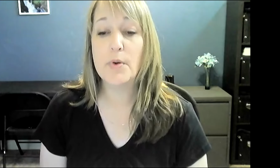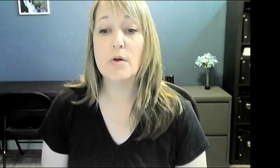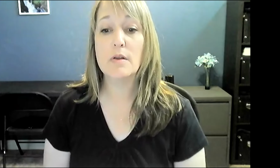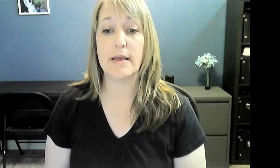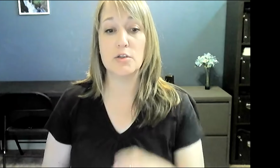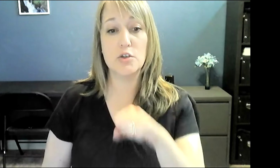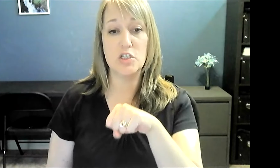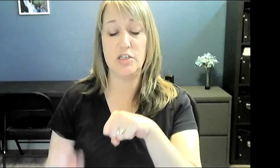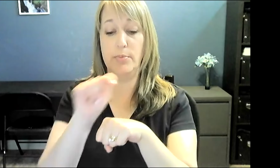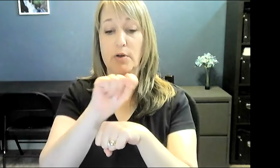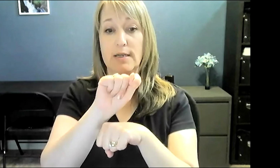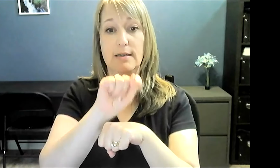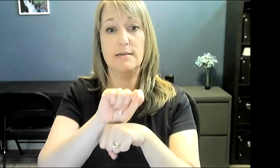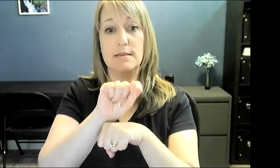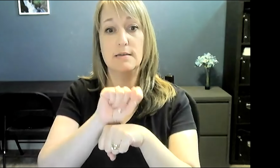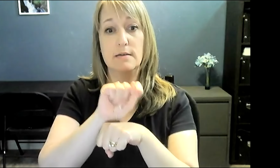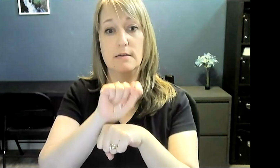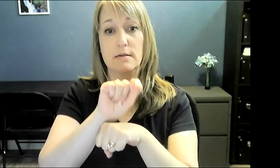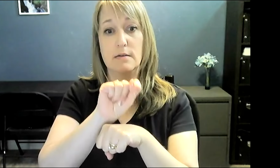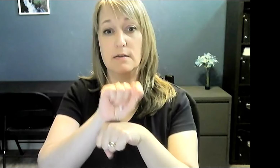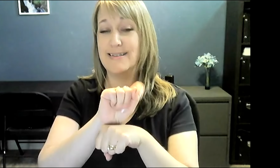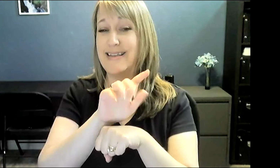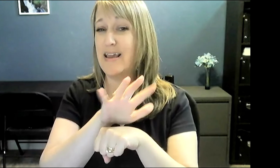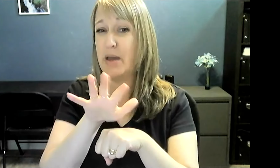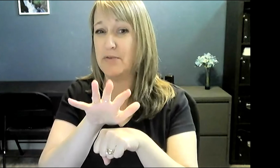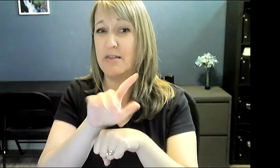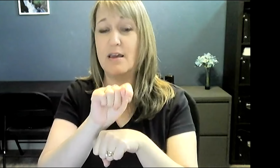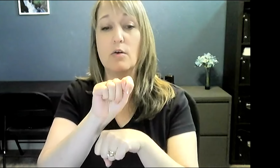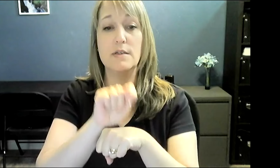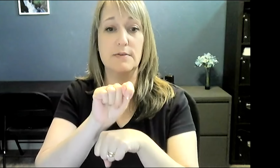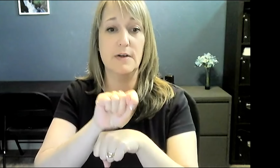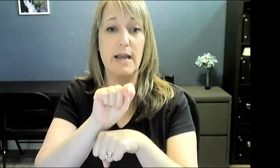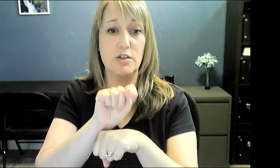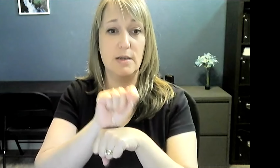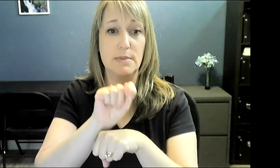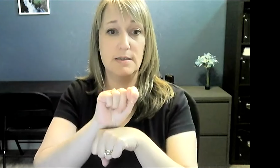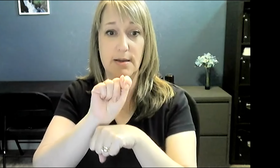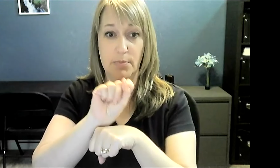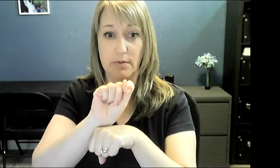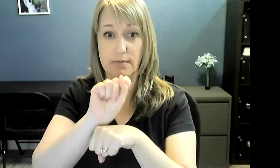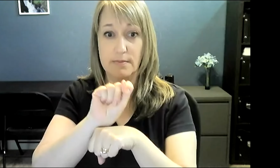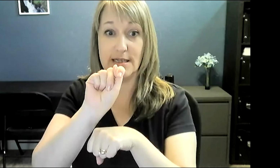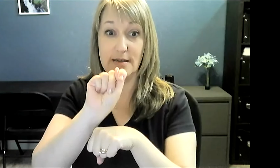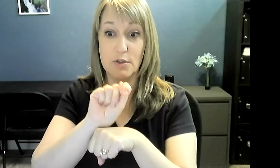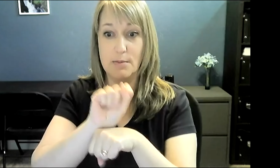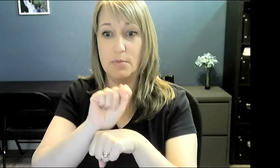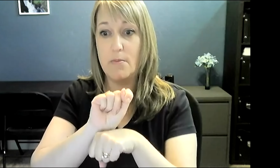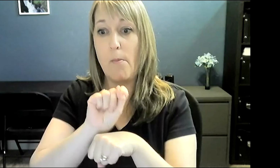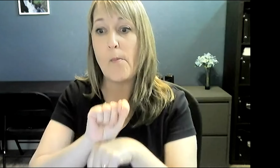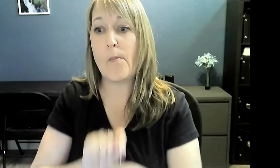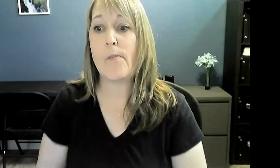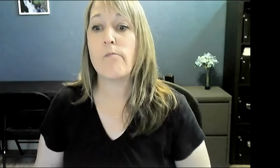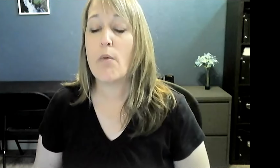temple, like a Jewish temple is same everything, only different handshake. Temple, T for temple. All